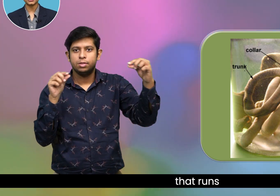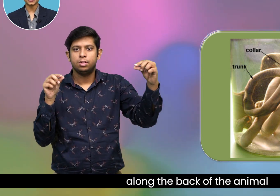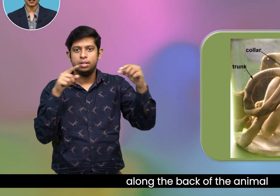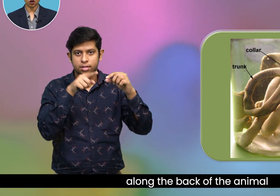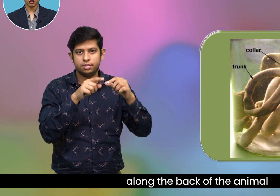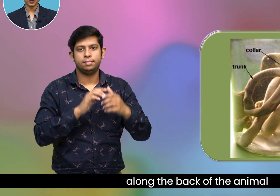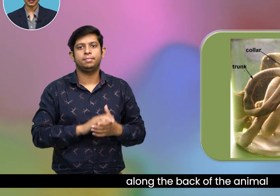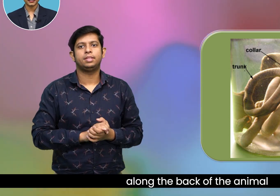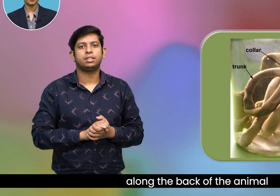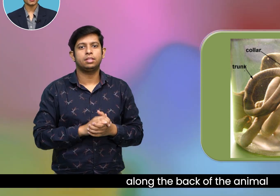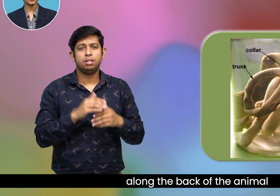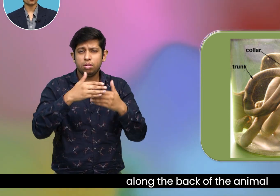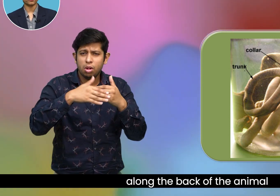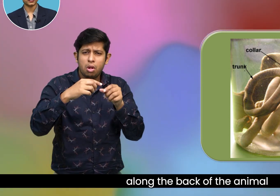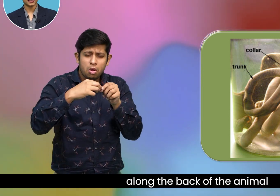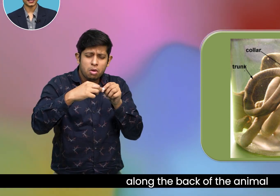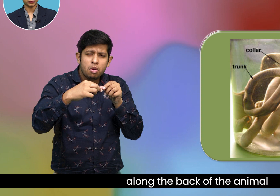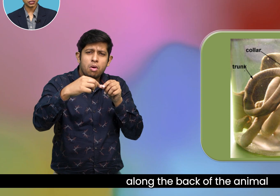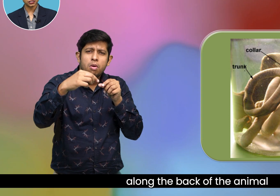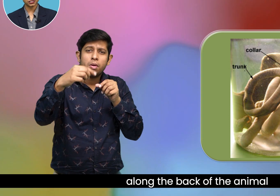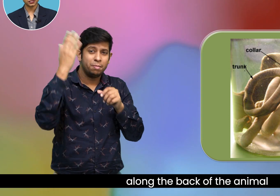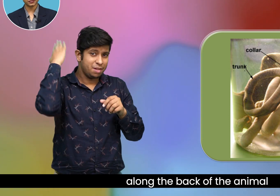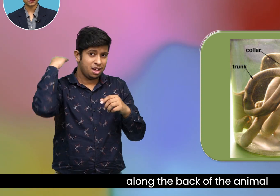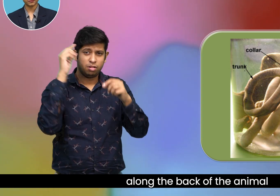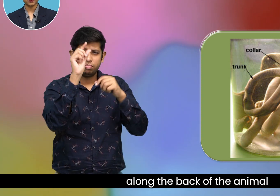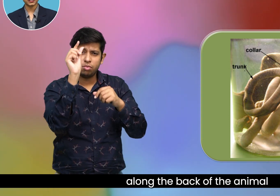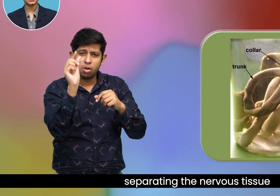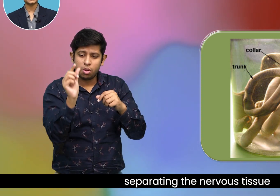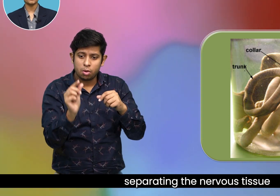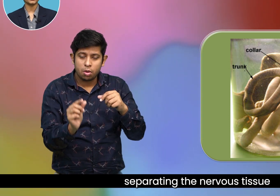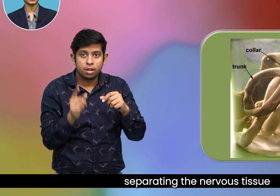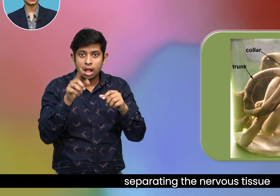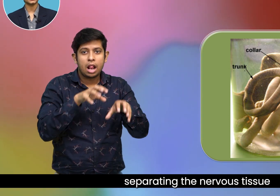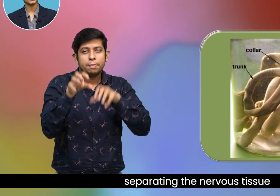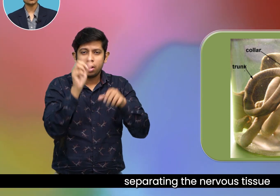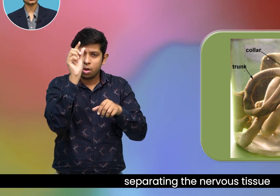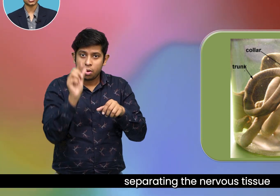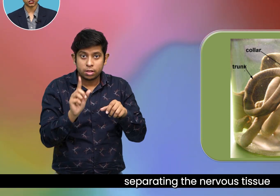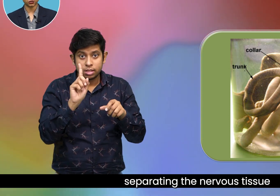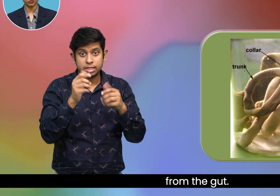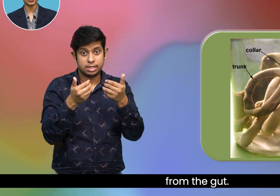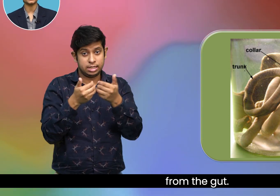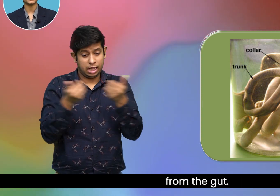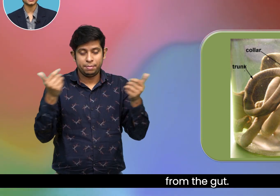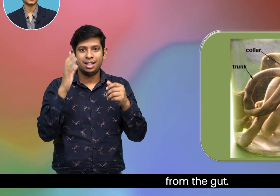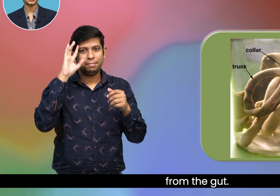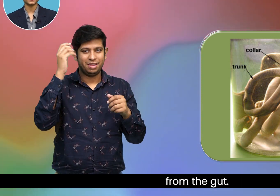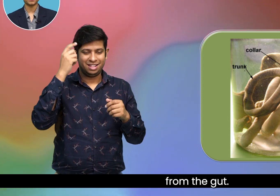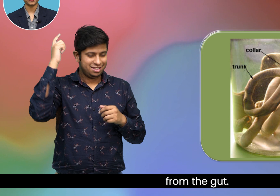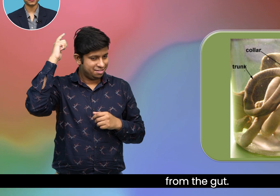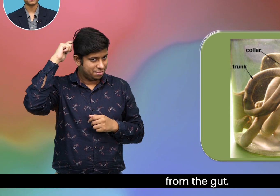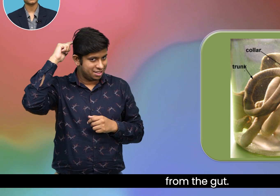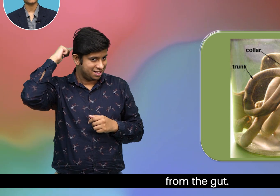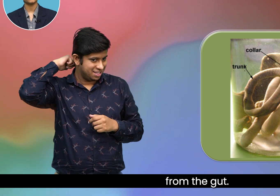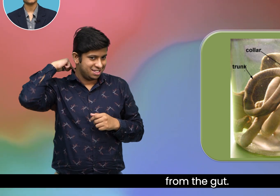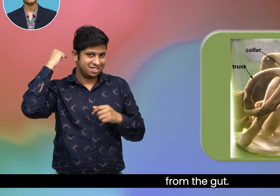that runs along the back of the animals, separating the nervous tissue from the gut.